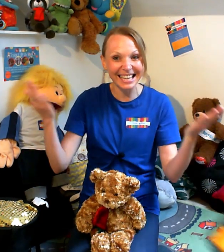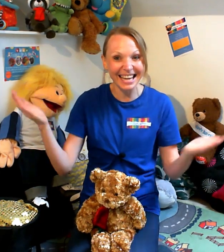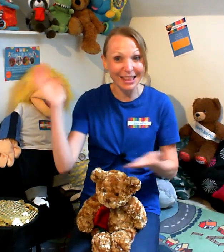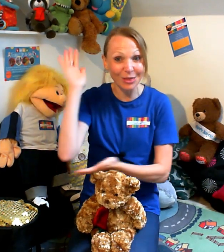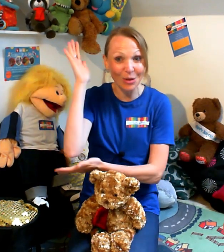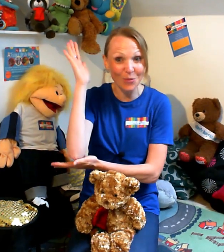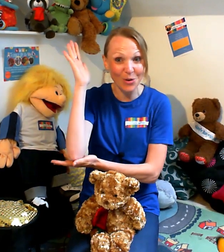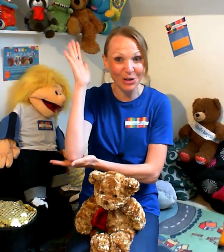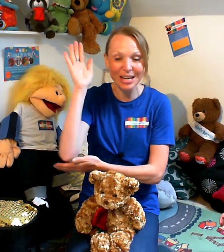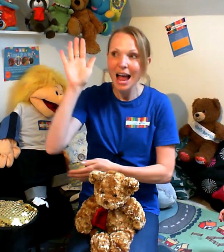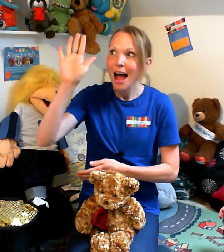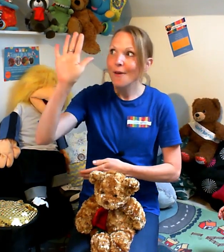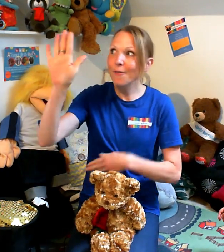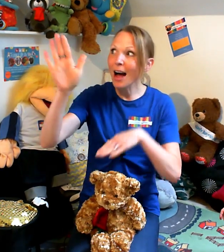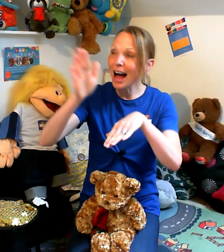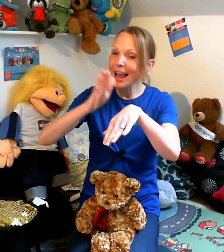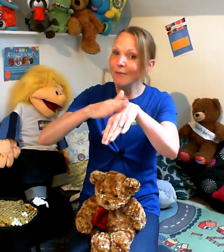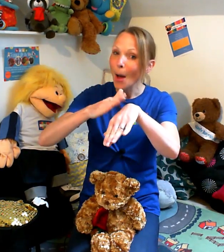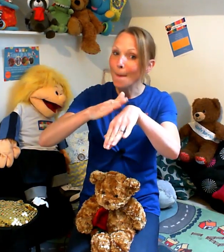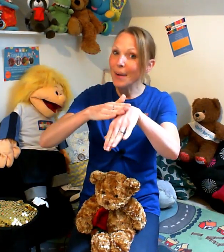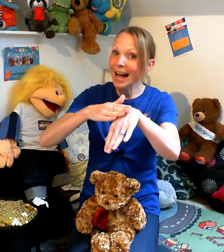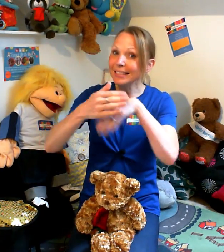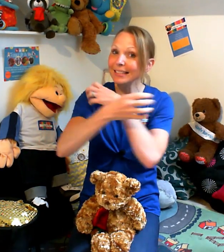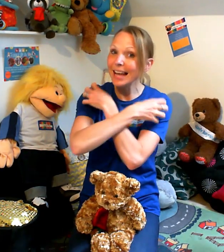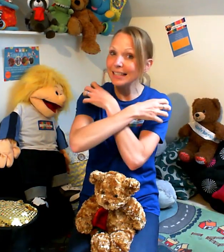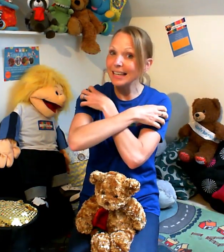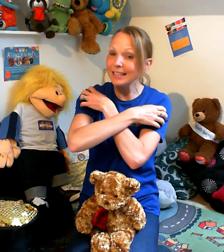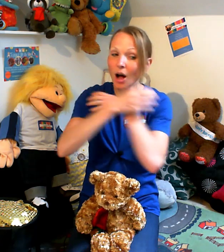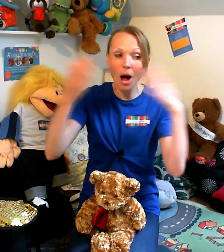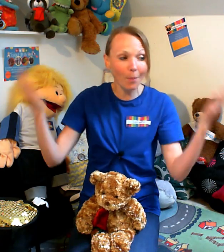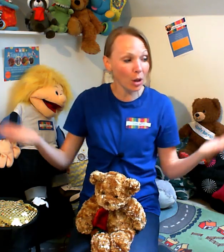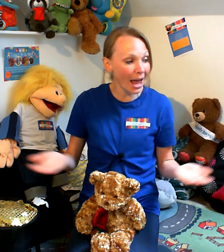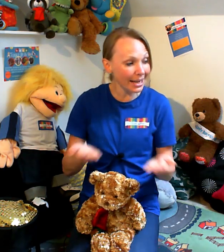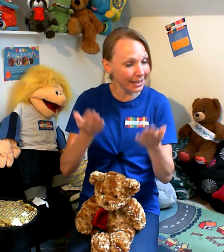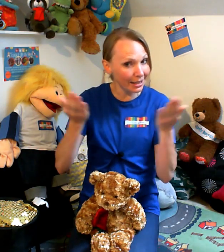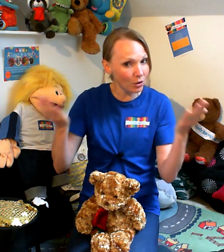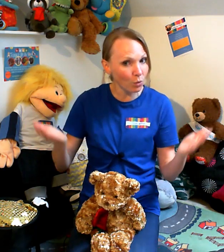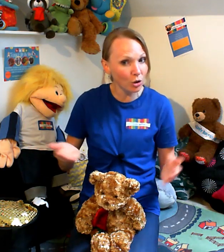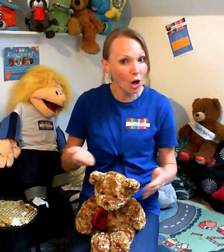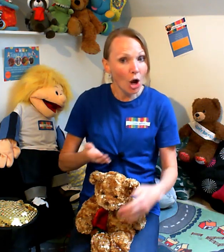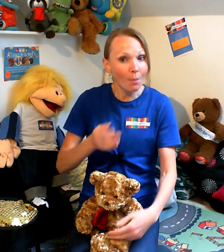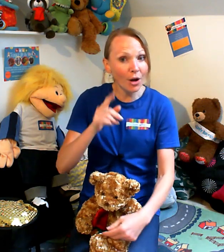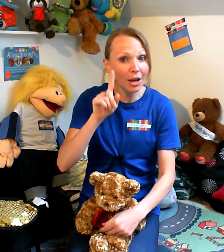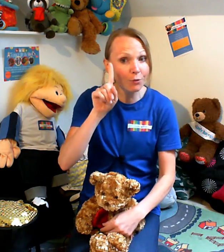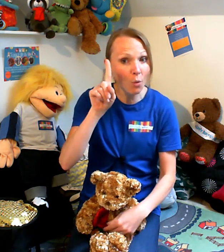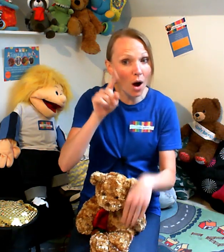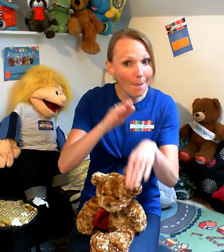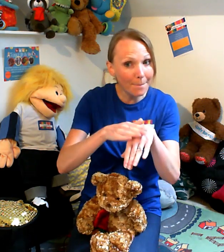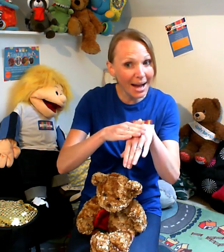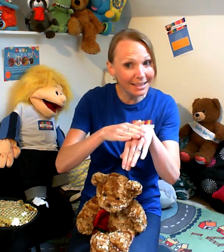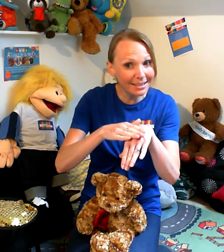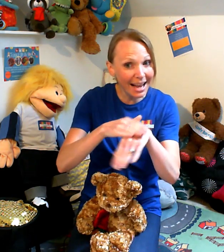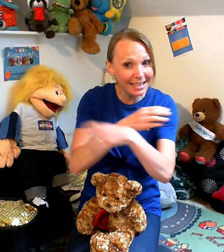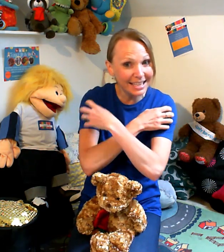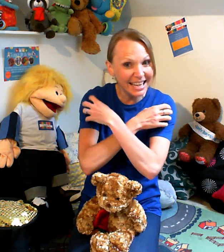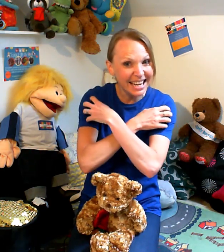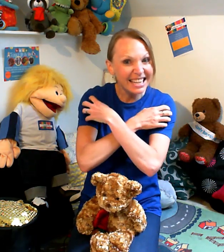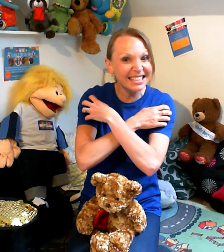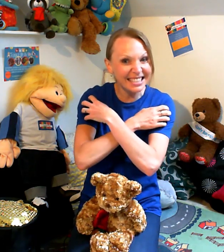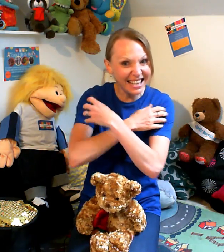in the wood. Five bad teddies are playing in the wood. But if one bad teddy